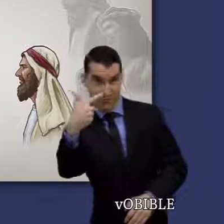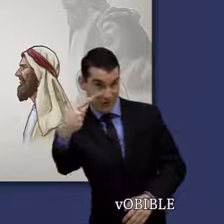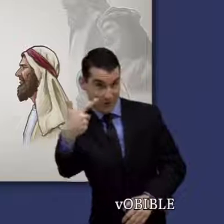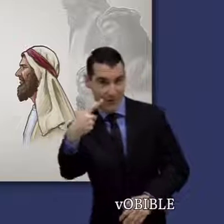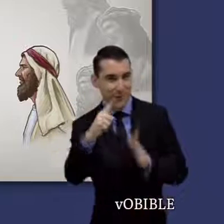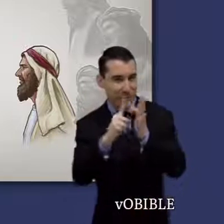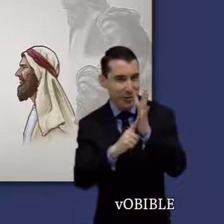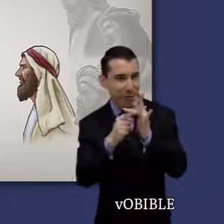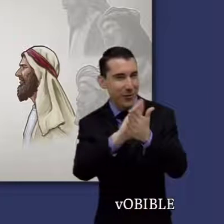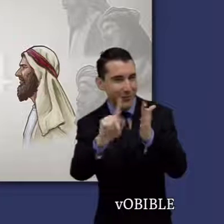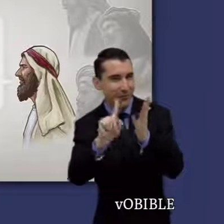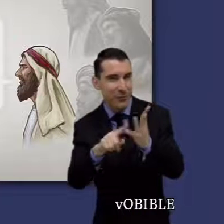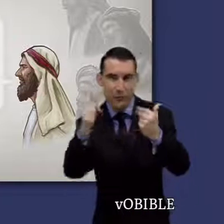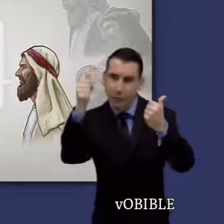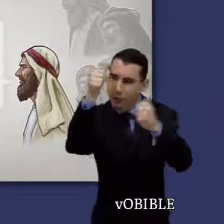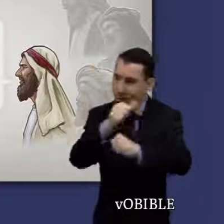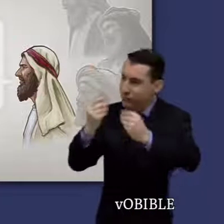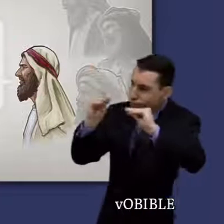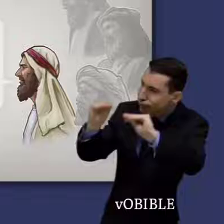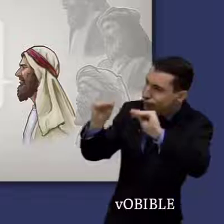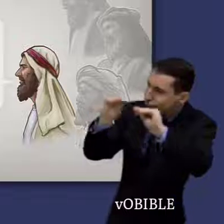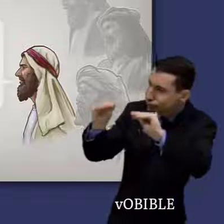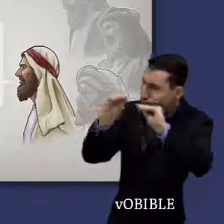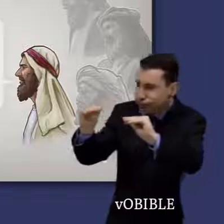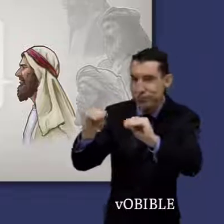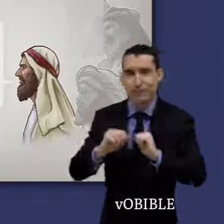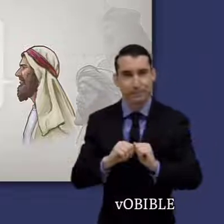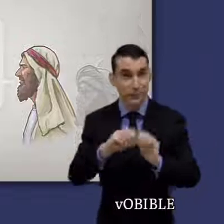say, the young man Elihu offers wise counsel.